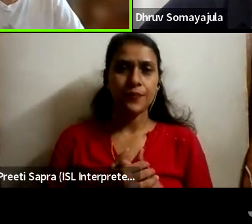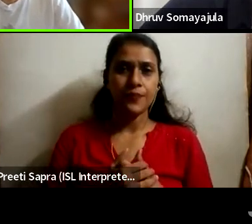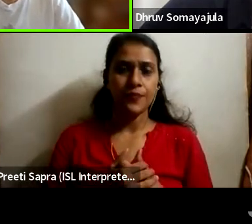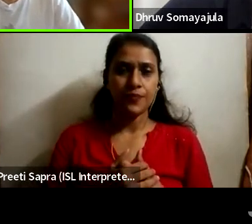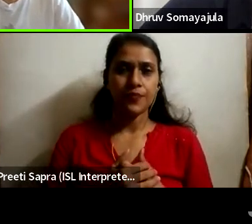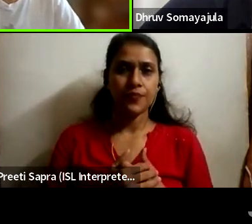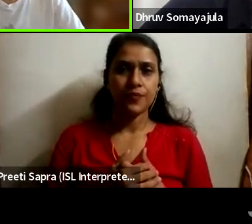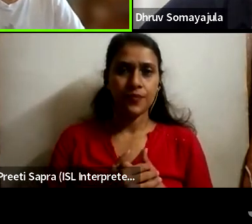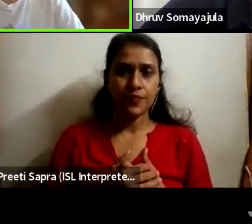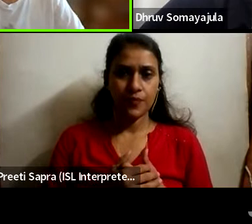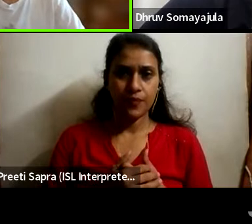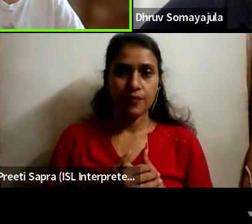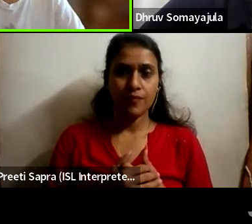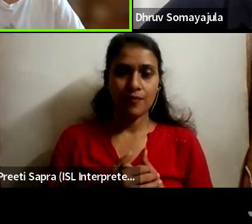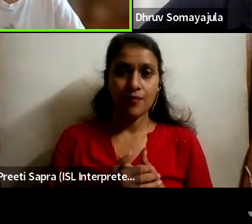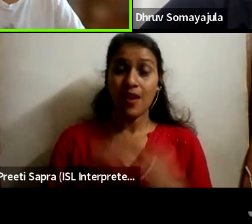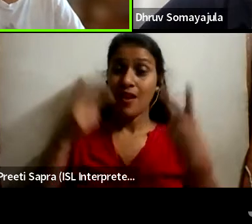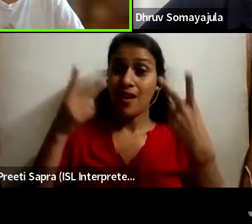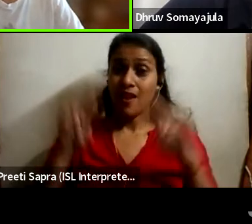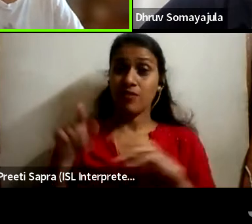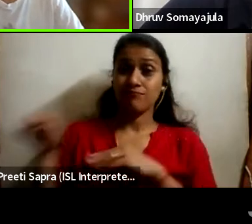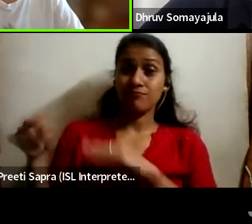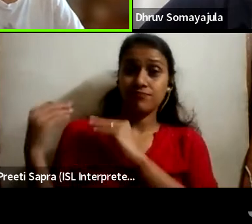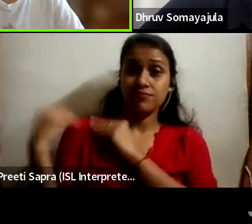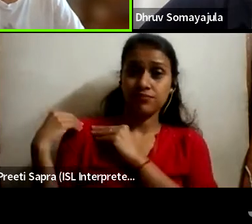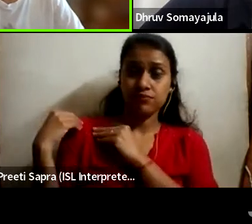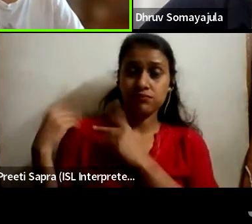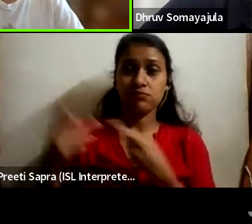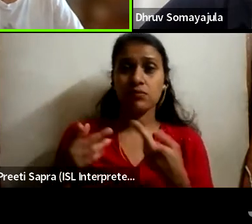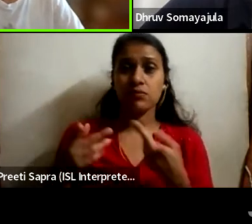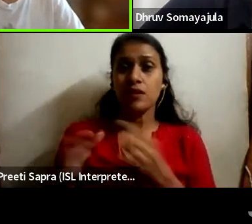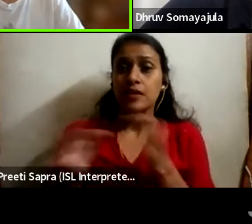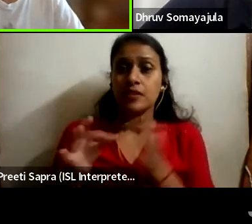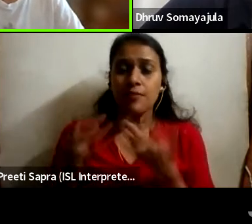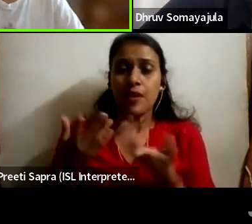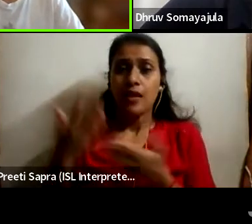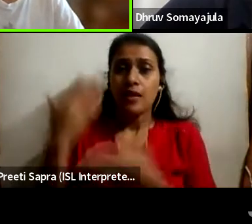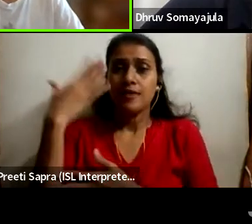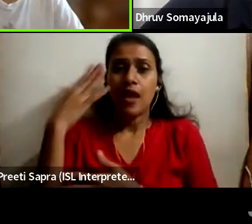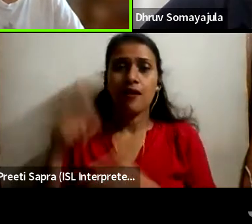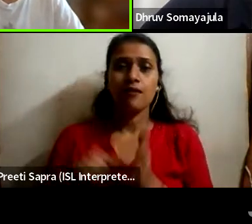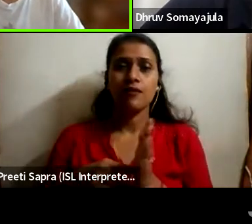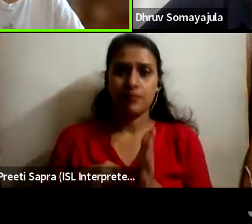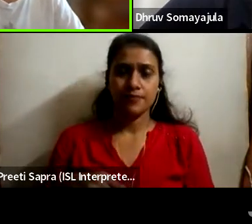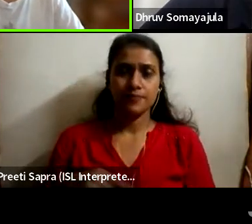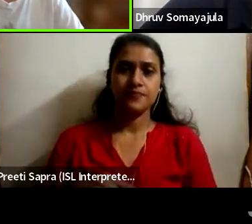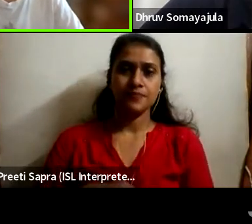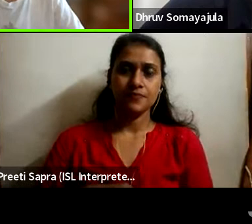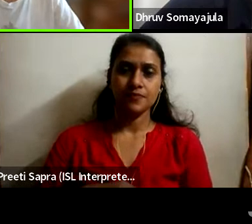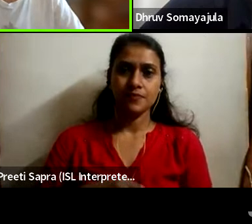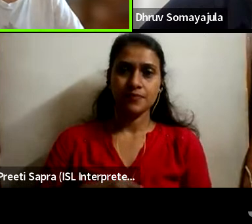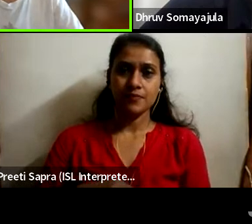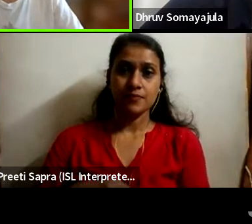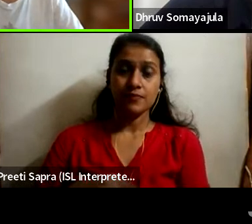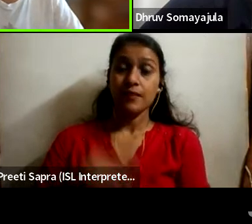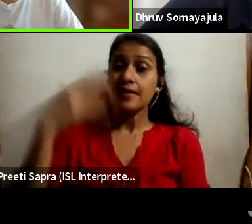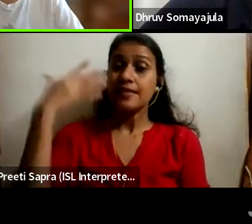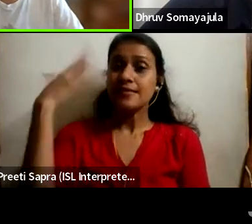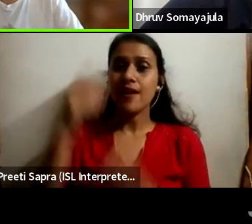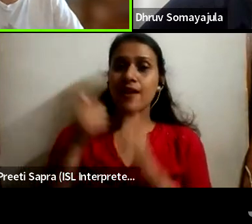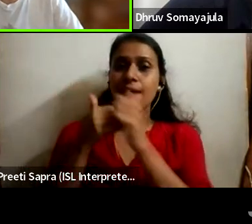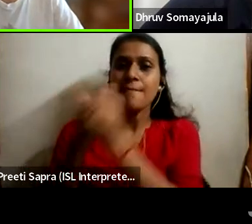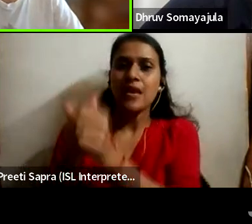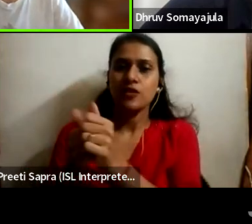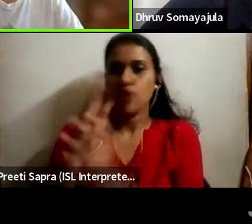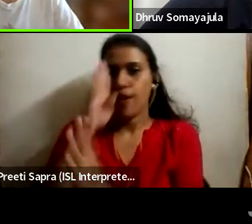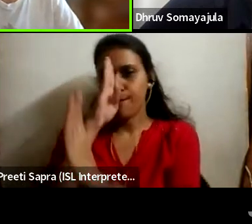open to interpretation, because there isn't a standard underlying all of that. So a standards-based approach, I think, will